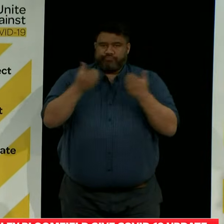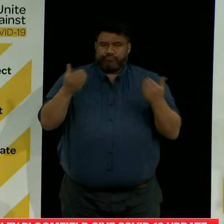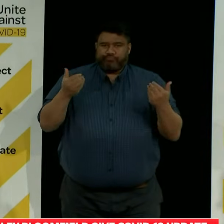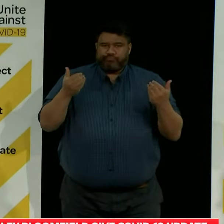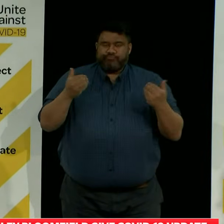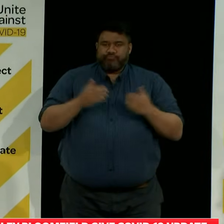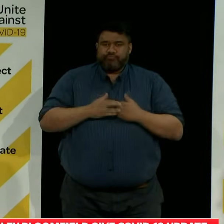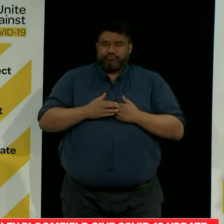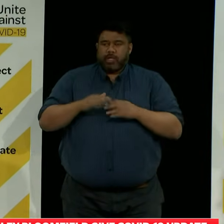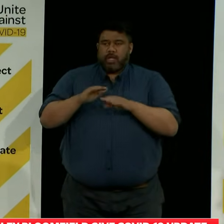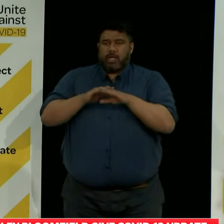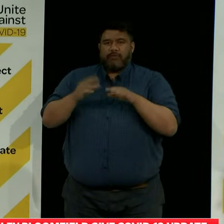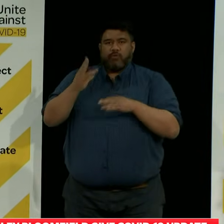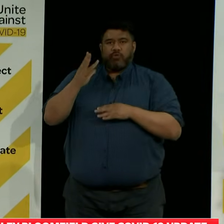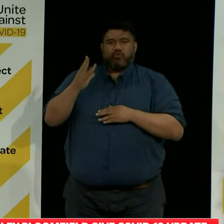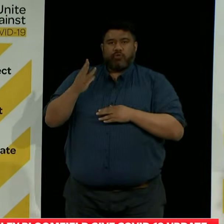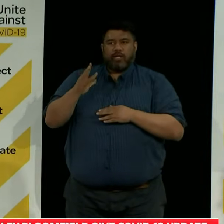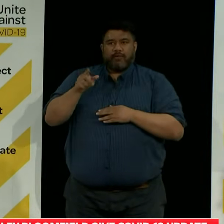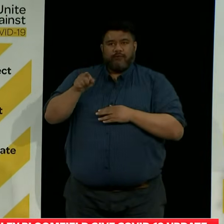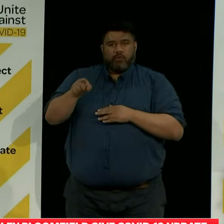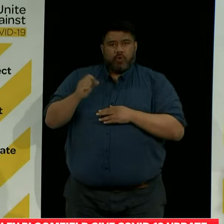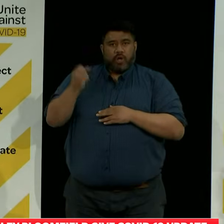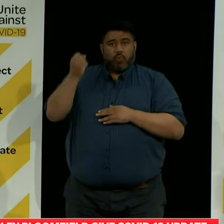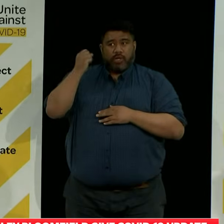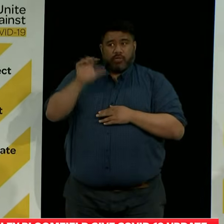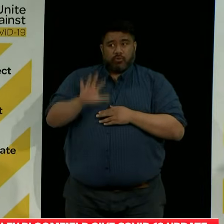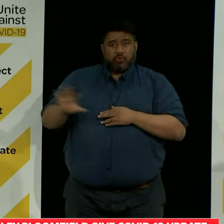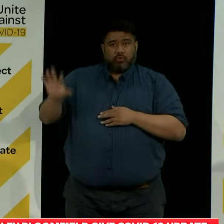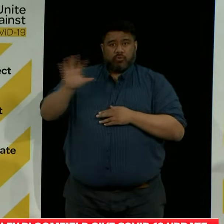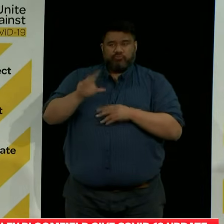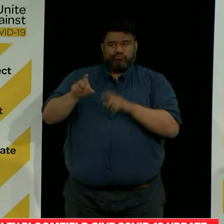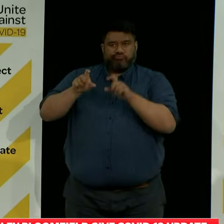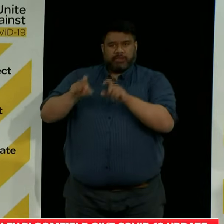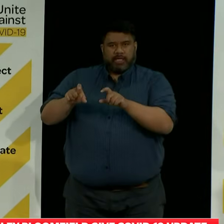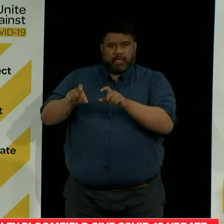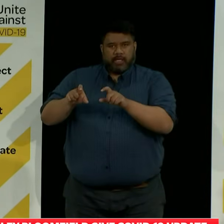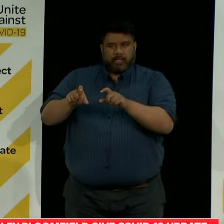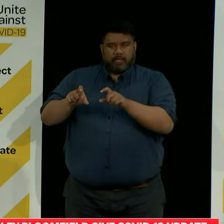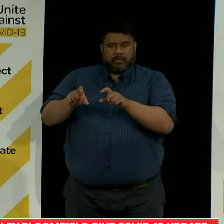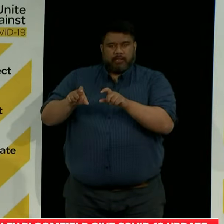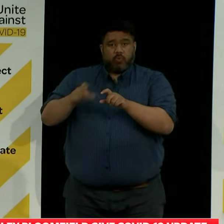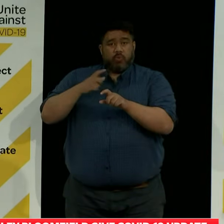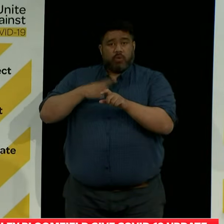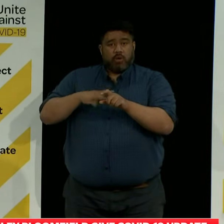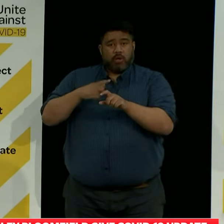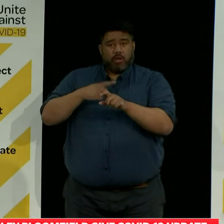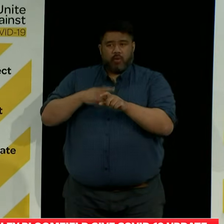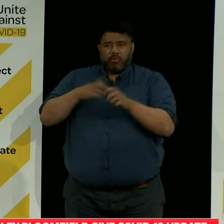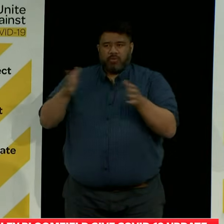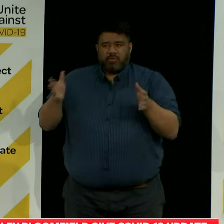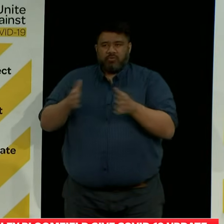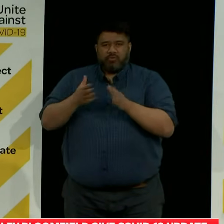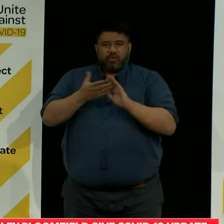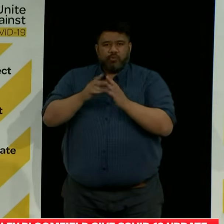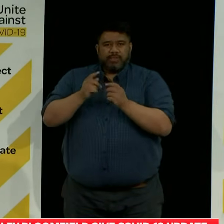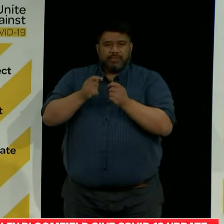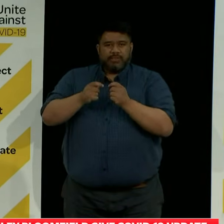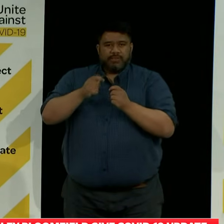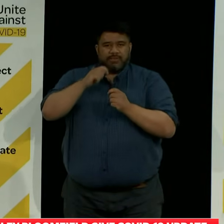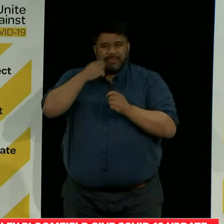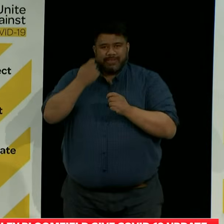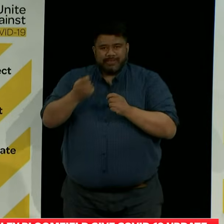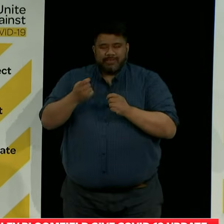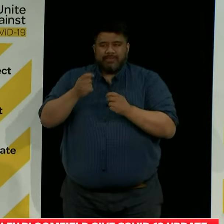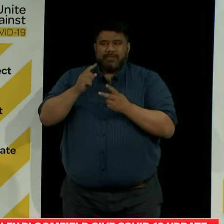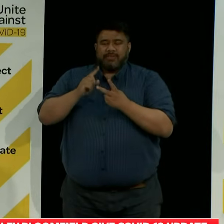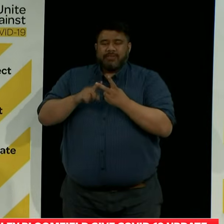are intended to be temporary measures while we get more information from contact tracing and community testing. But while we do that, we're keeping a simple Level